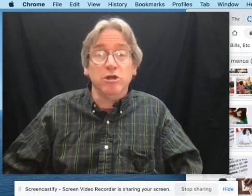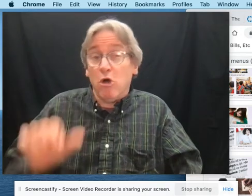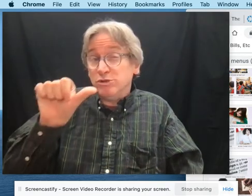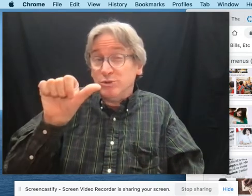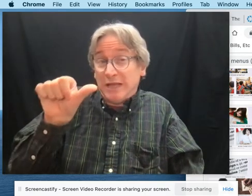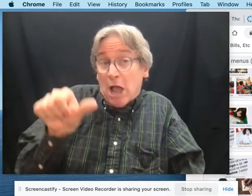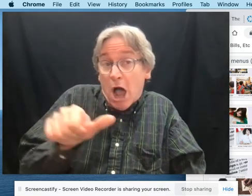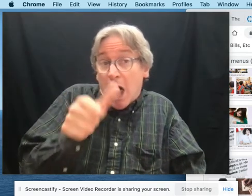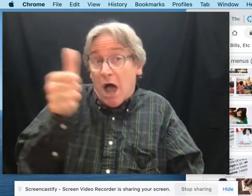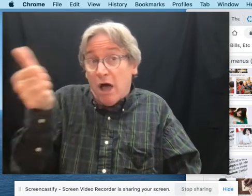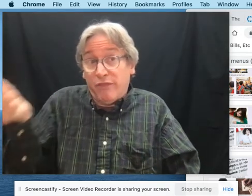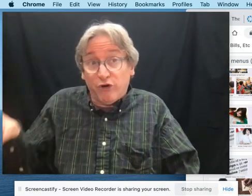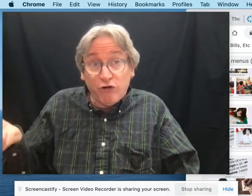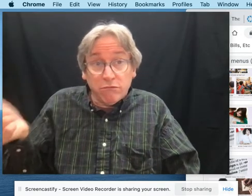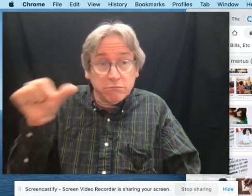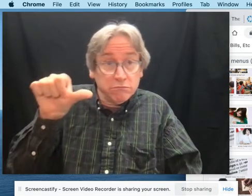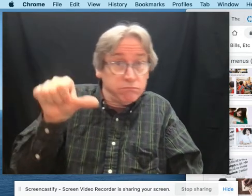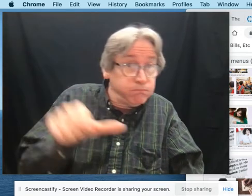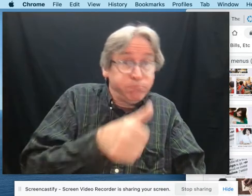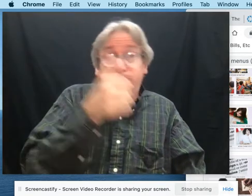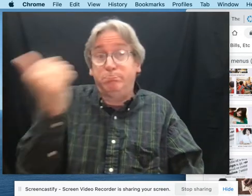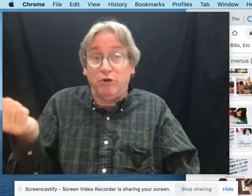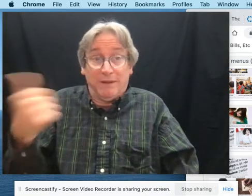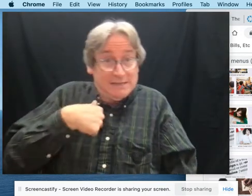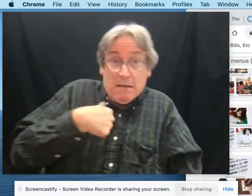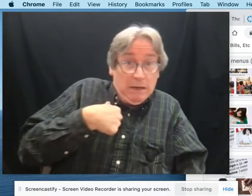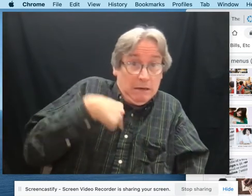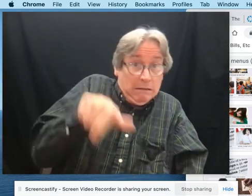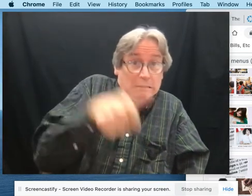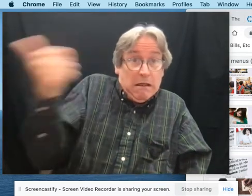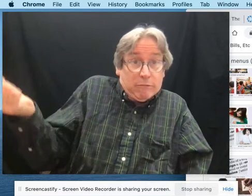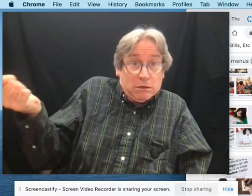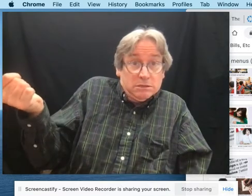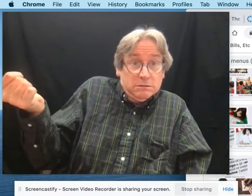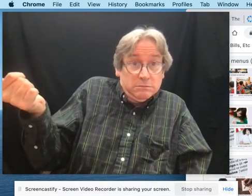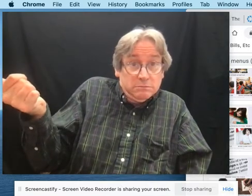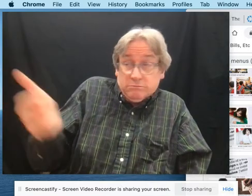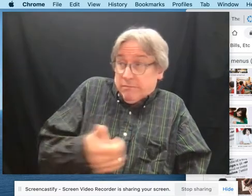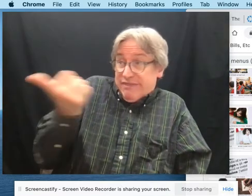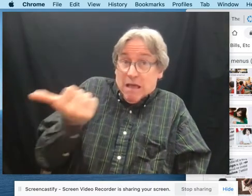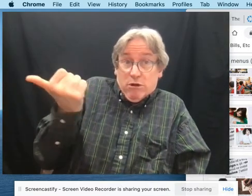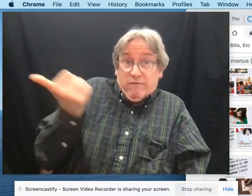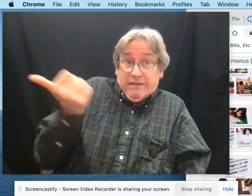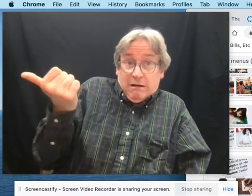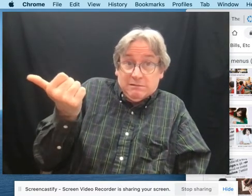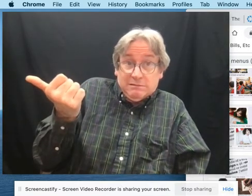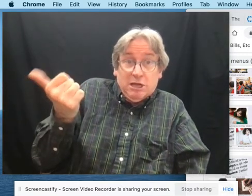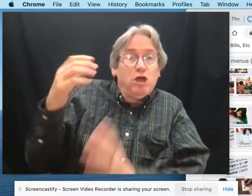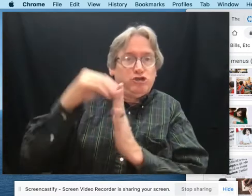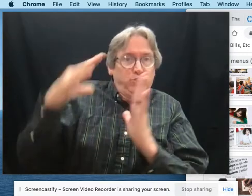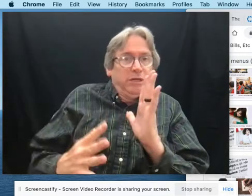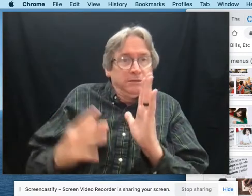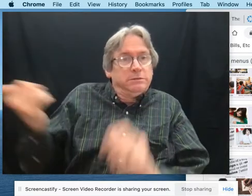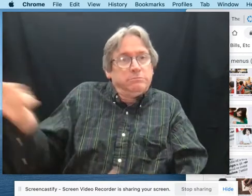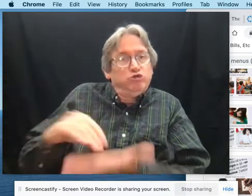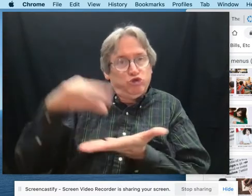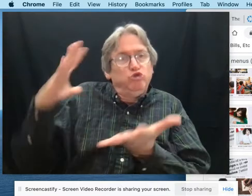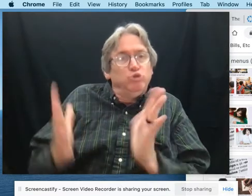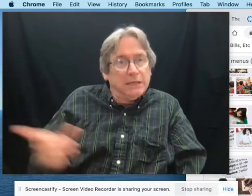You can also do like other. Boom. It's not me. It's another person. That one over there.